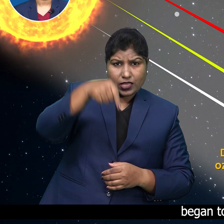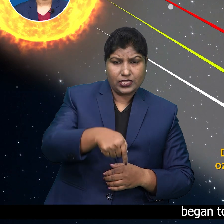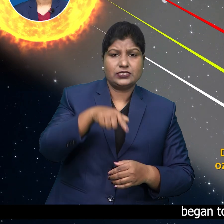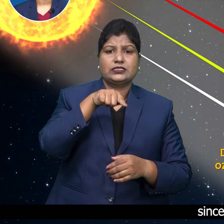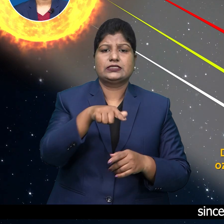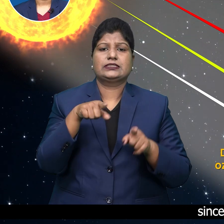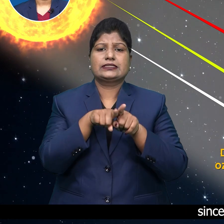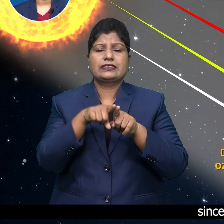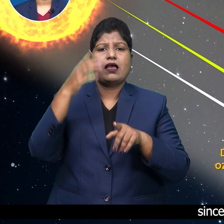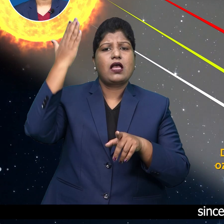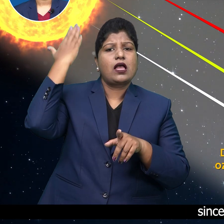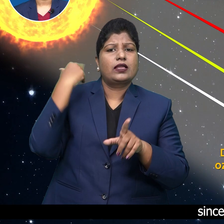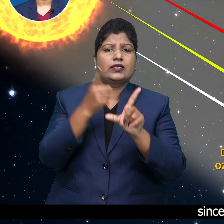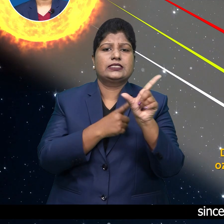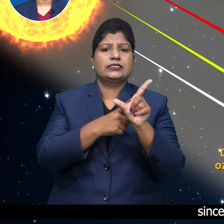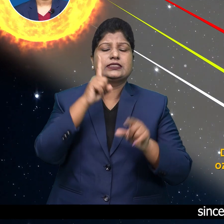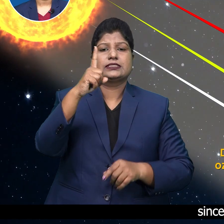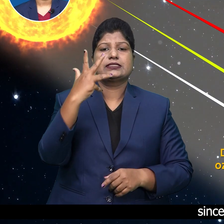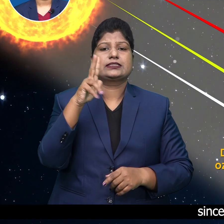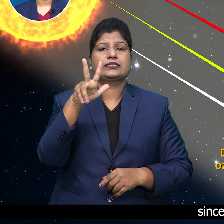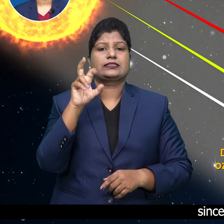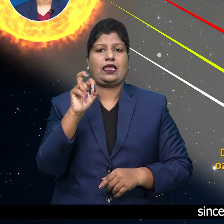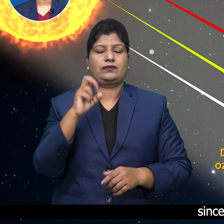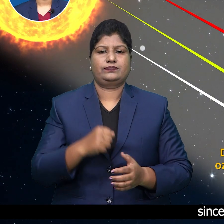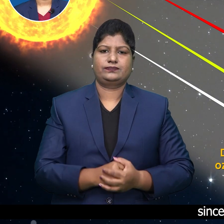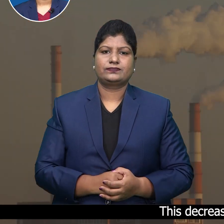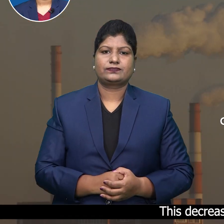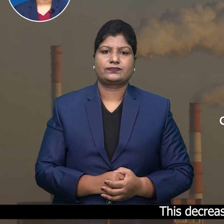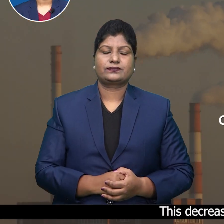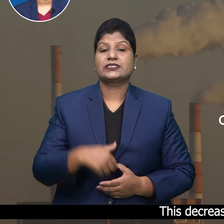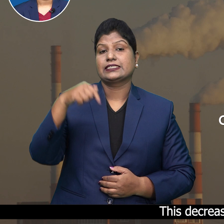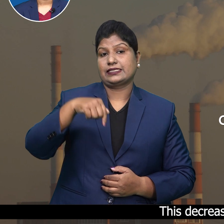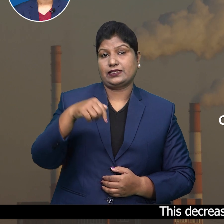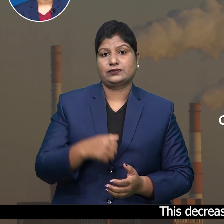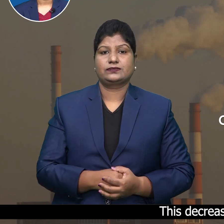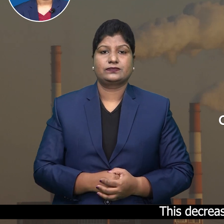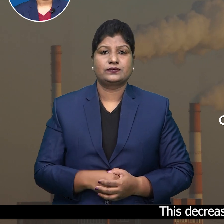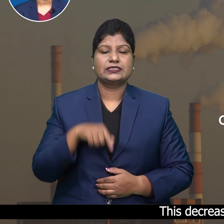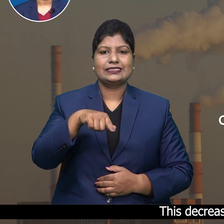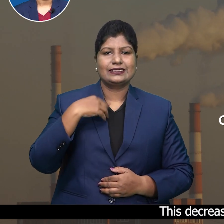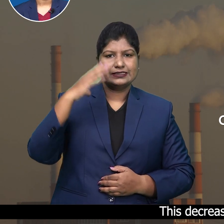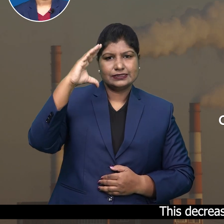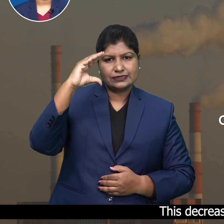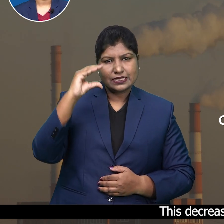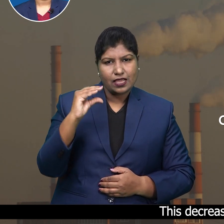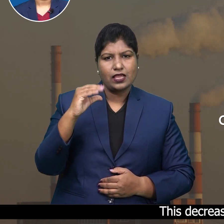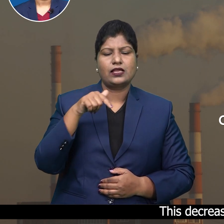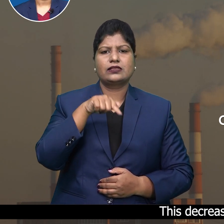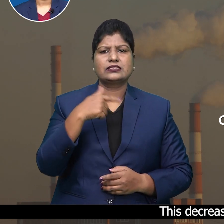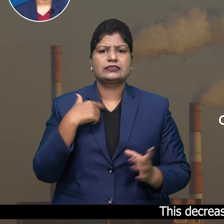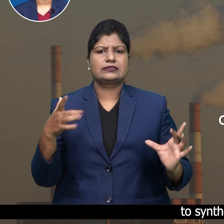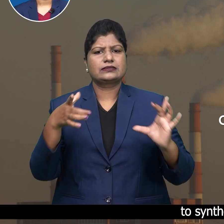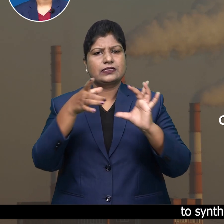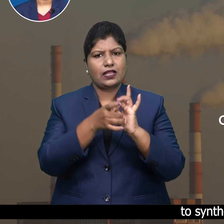sharply since the 1980s. This decrease has been